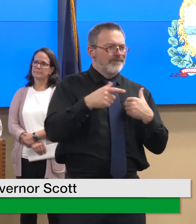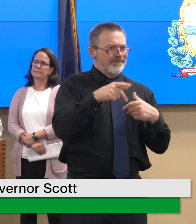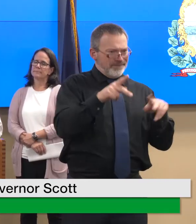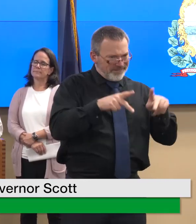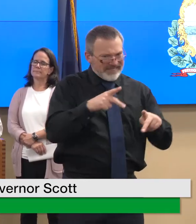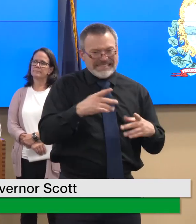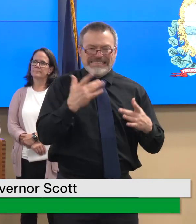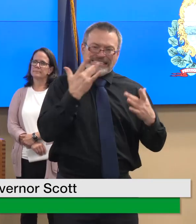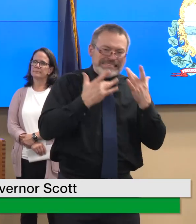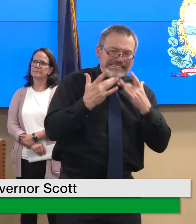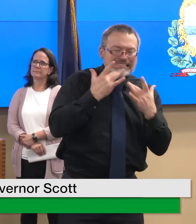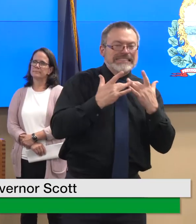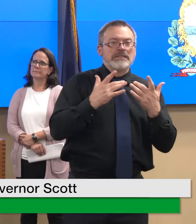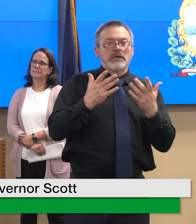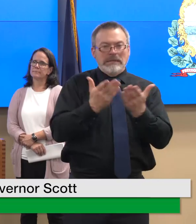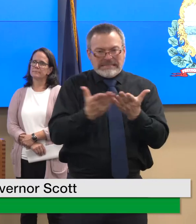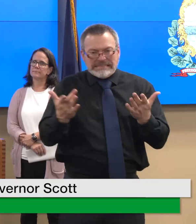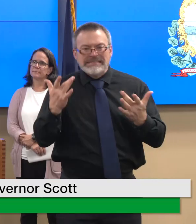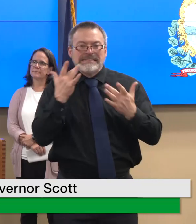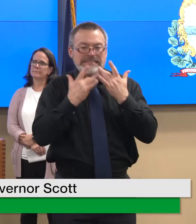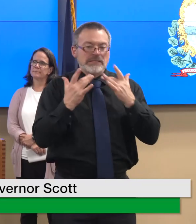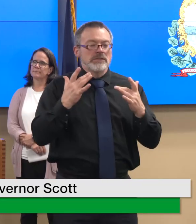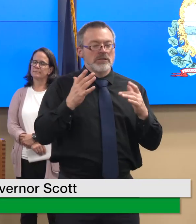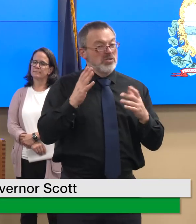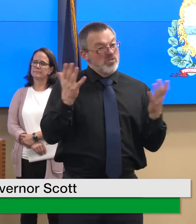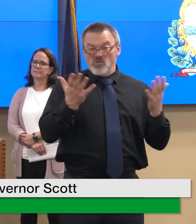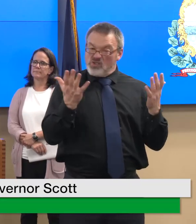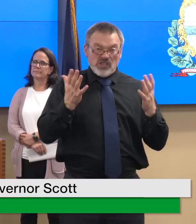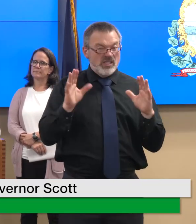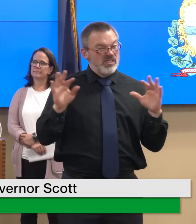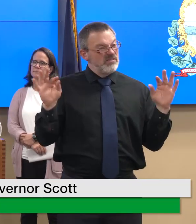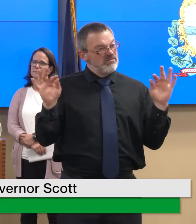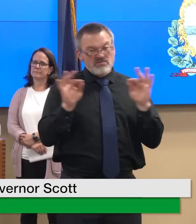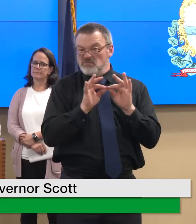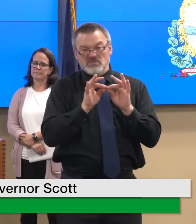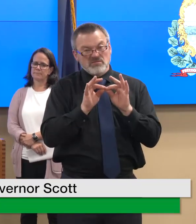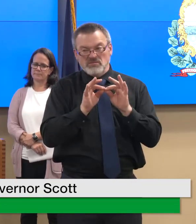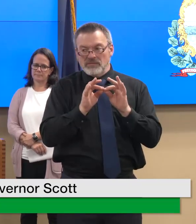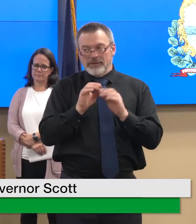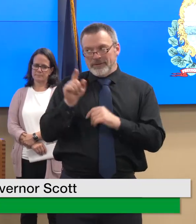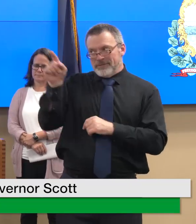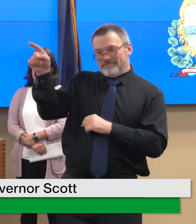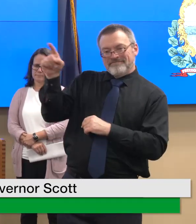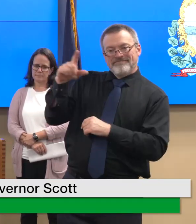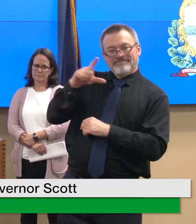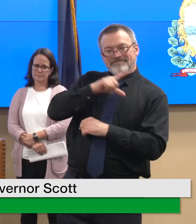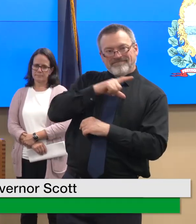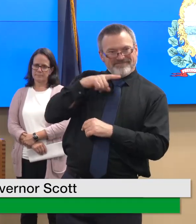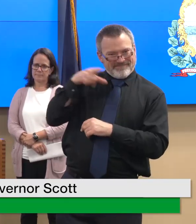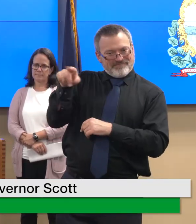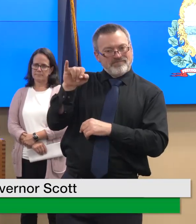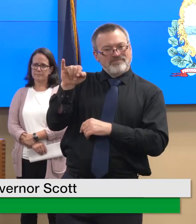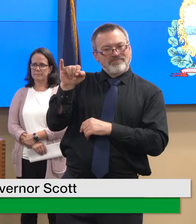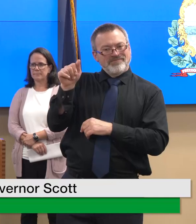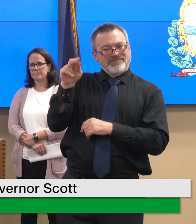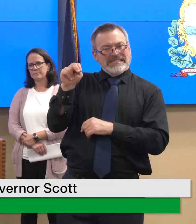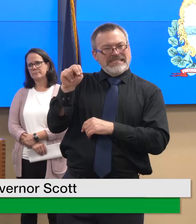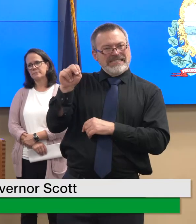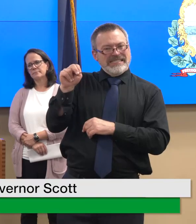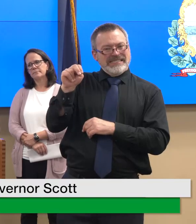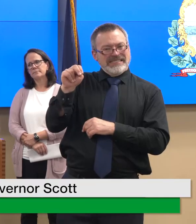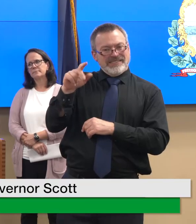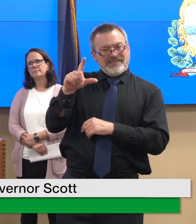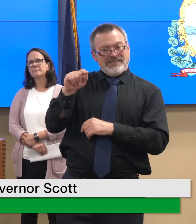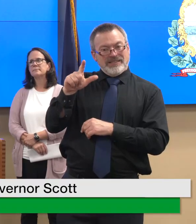will be incredibly important as we go into the legislative session that it's a serious part of the discussion how we adapt in the long